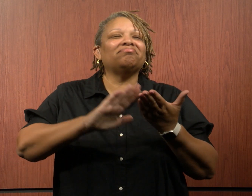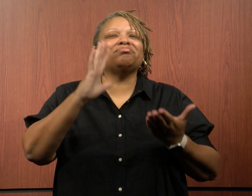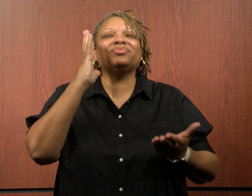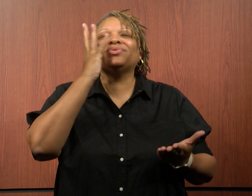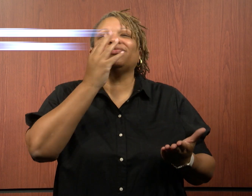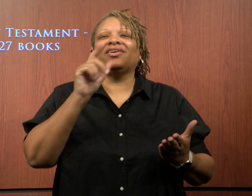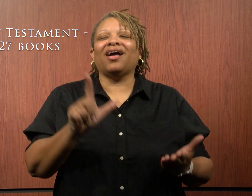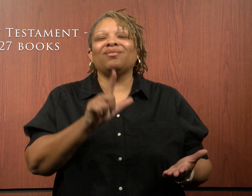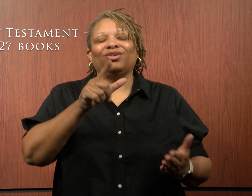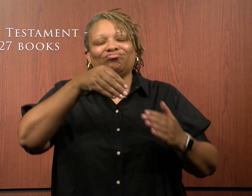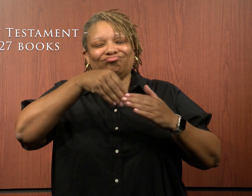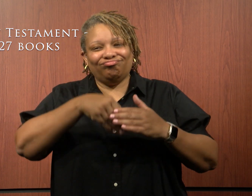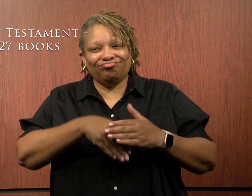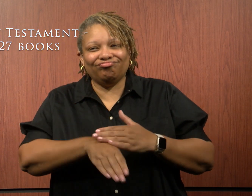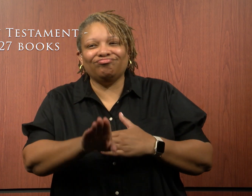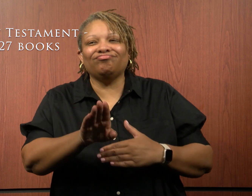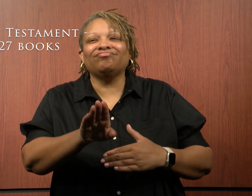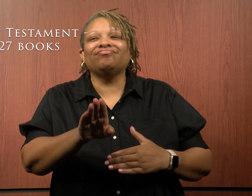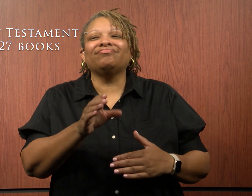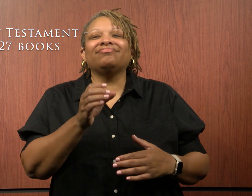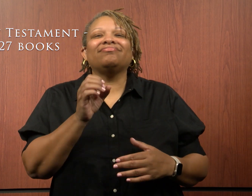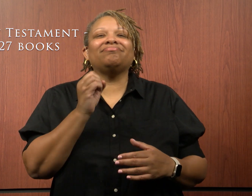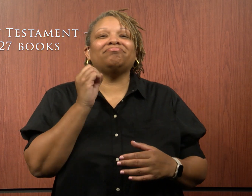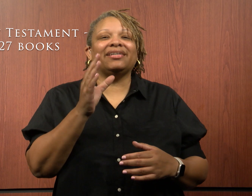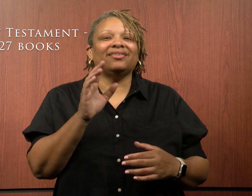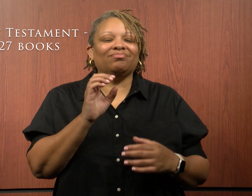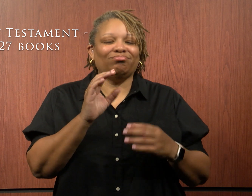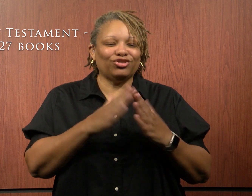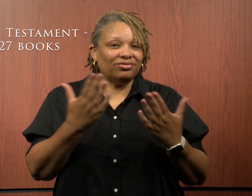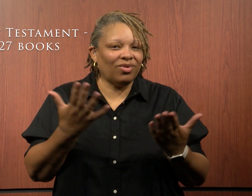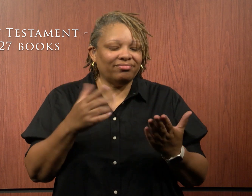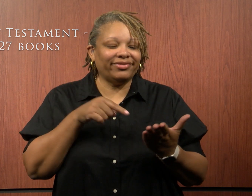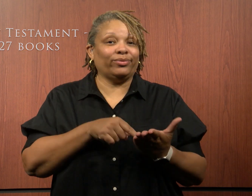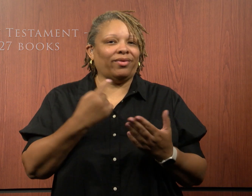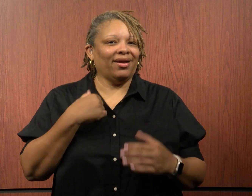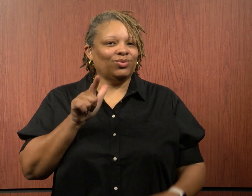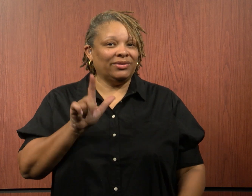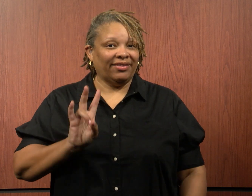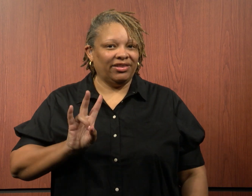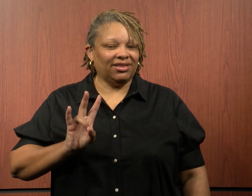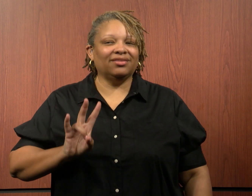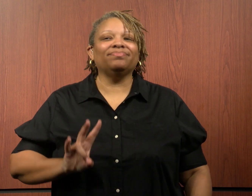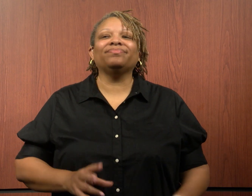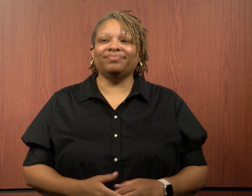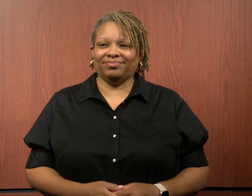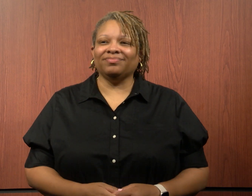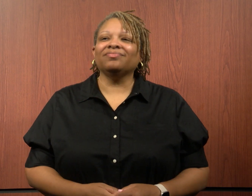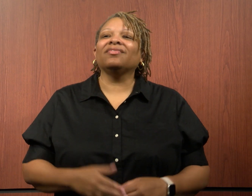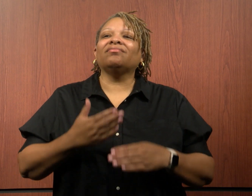with 27 different books. These books can be grouped into a few categories to help us better understand